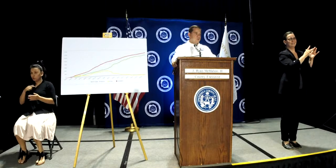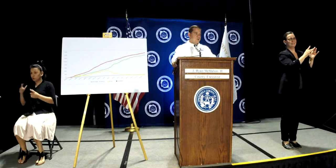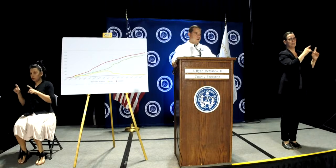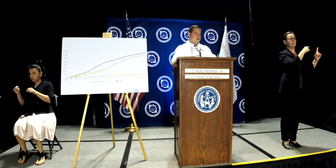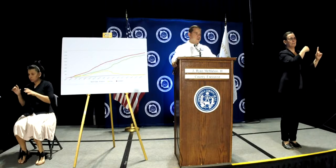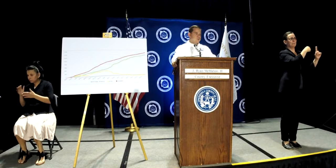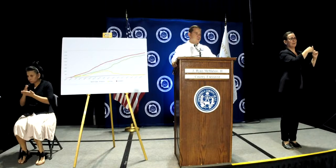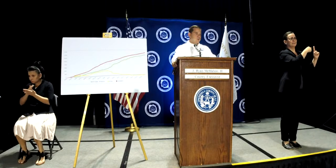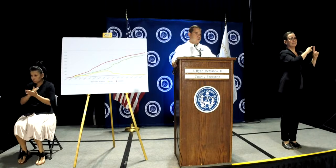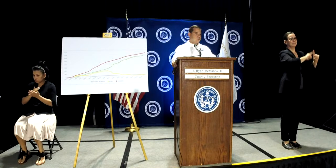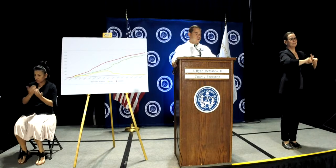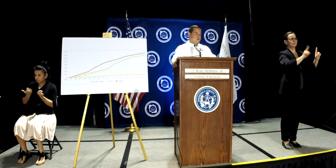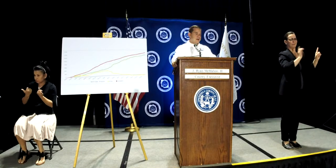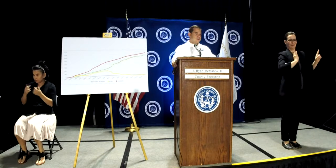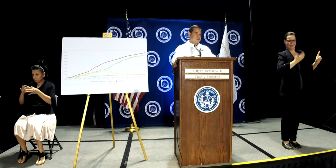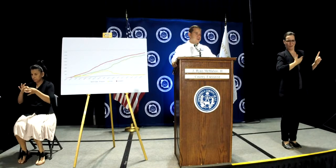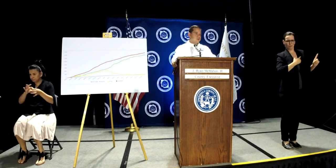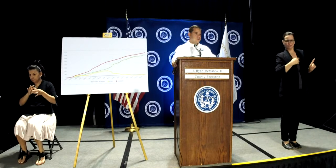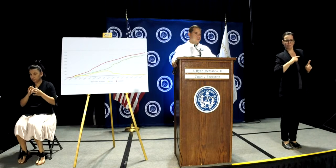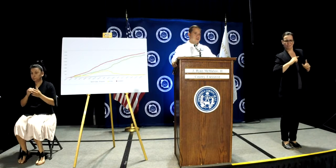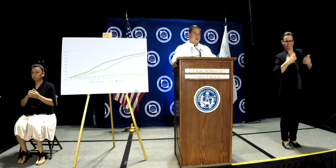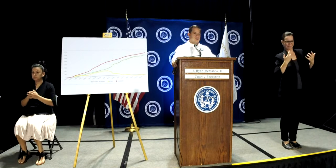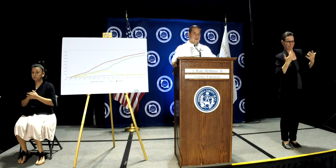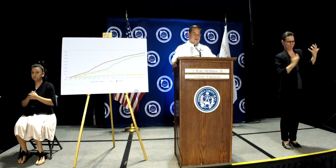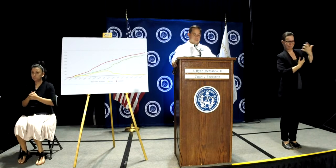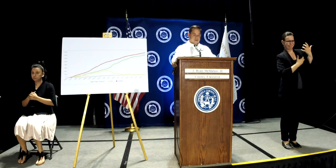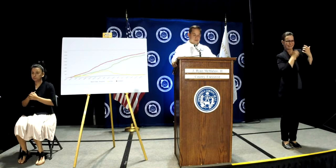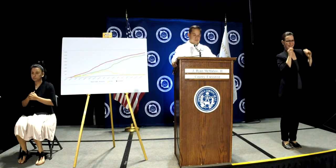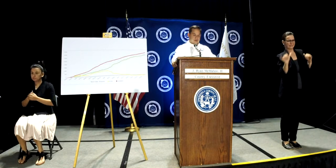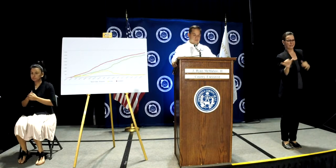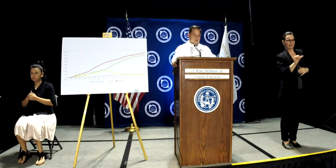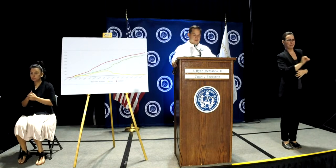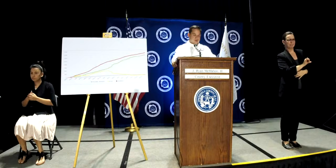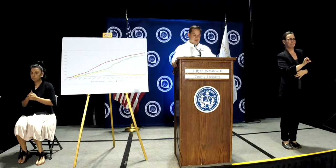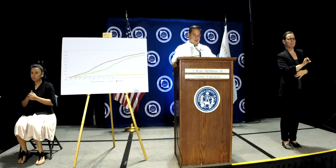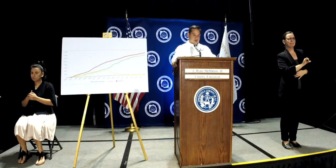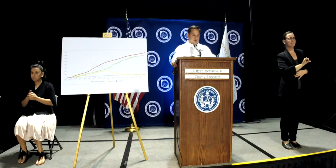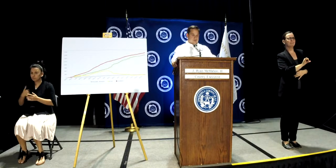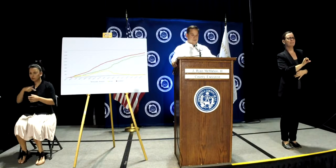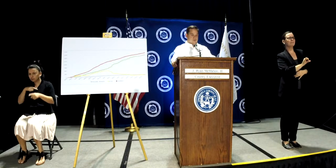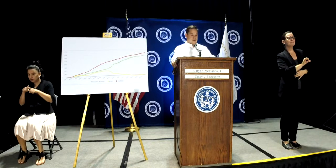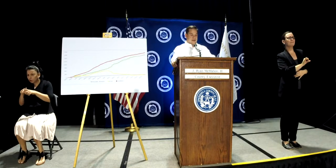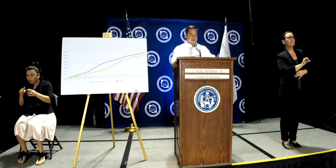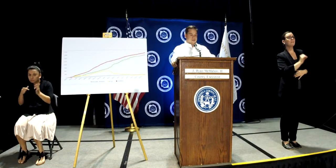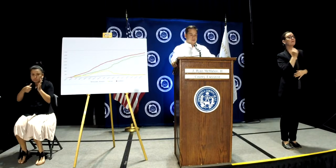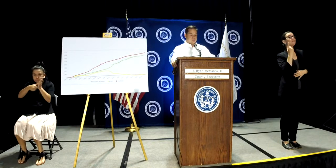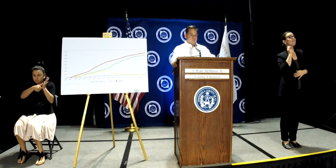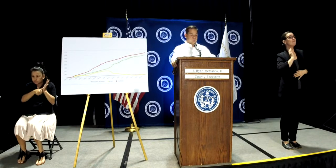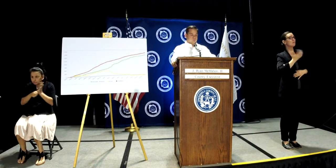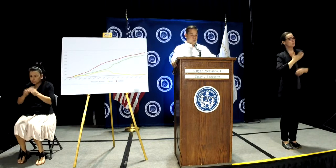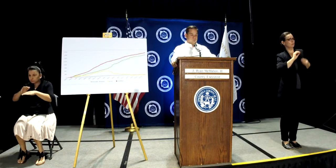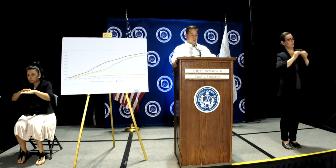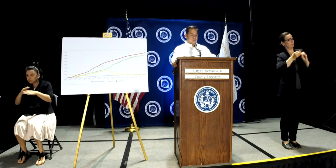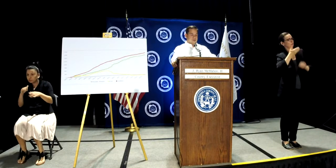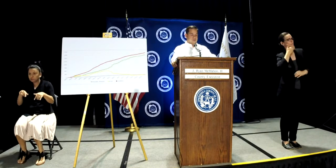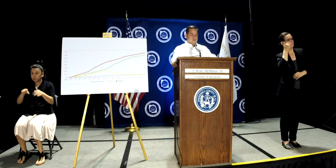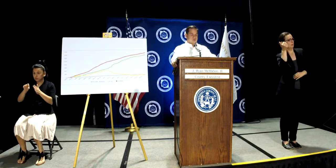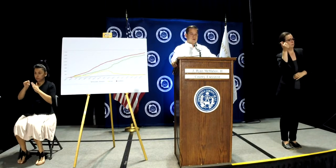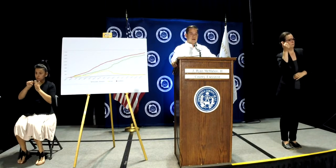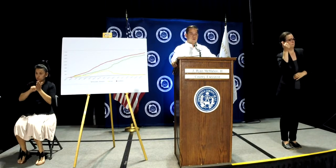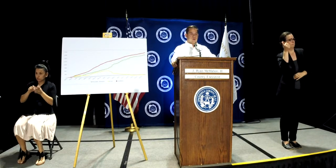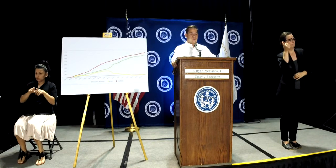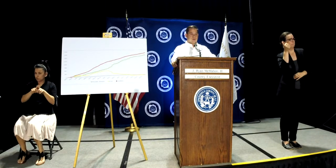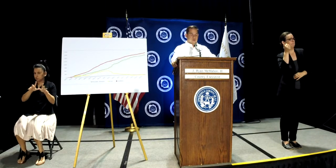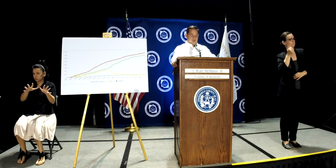is a little bit better because we're the ones who do all the contact tracing and get all the cases. Sometimes via that system, some cases